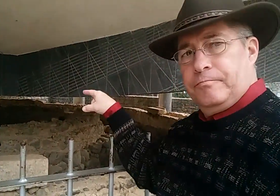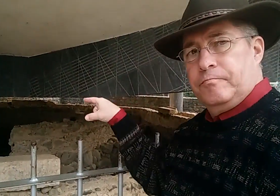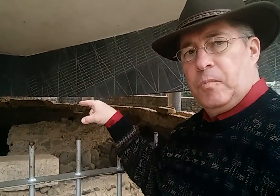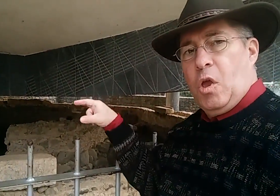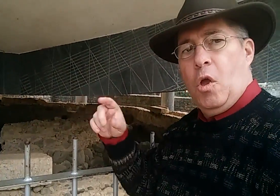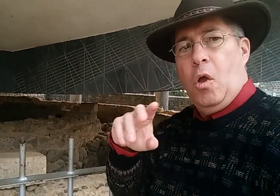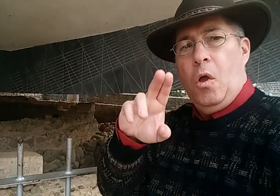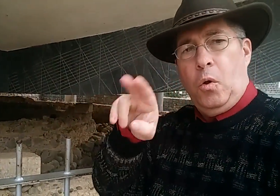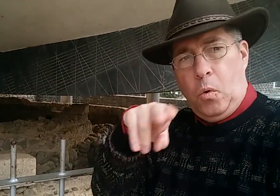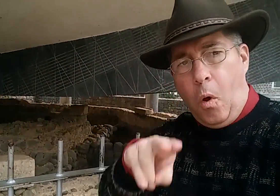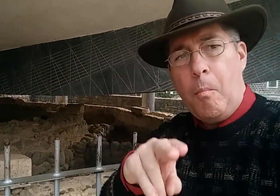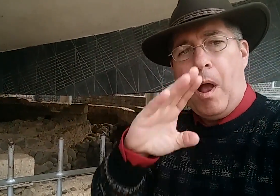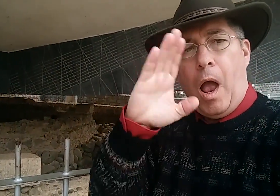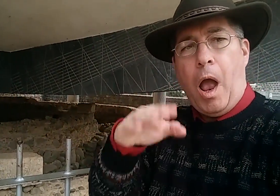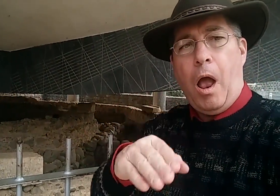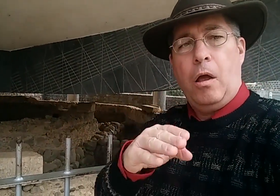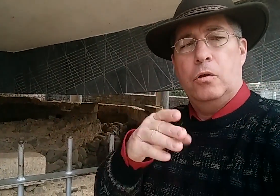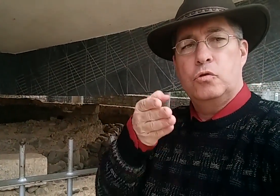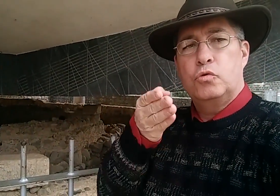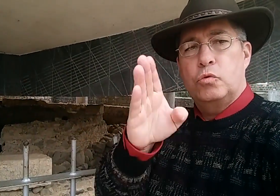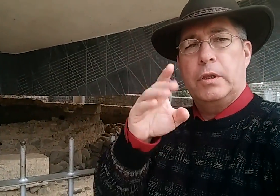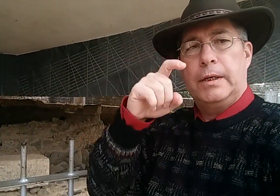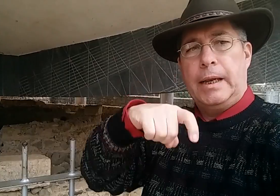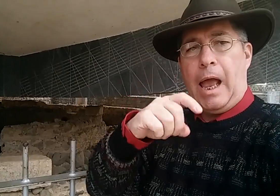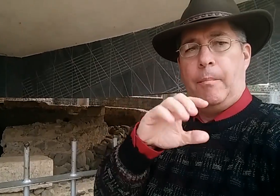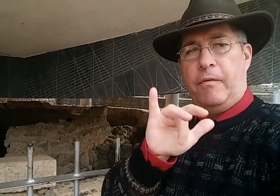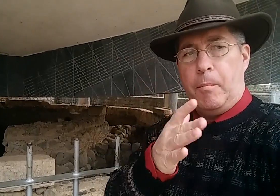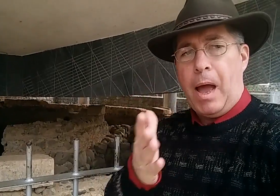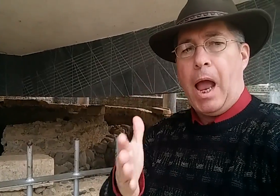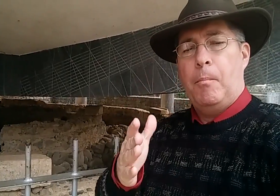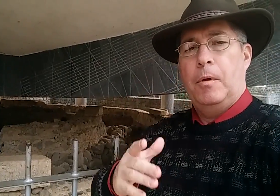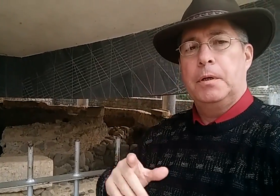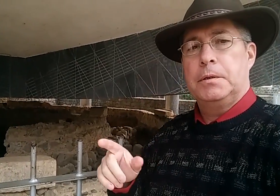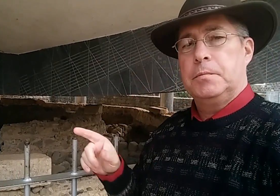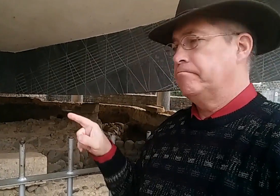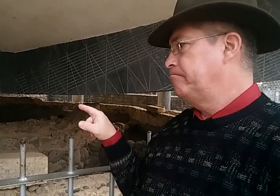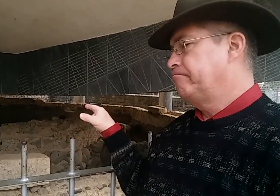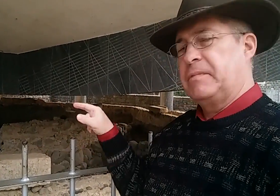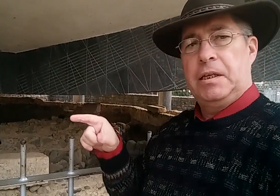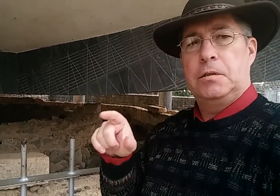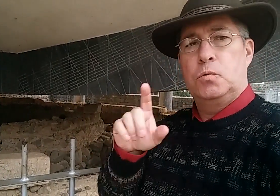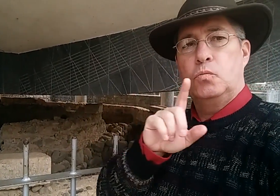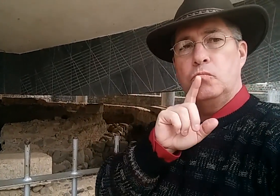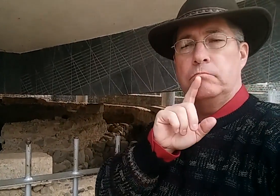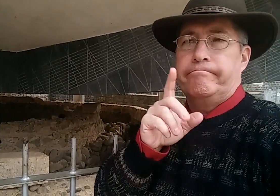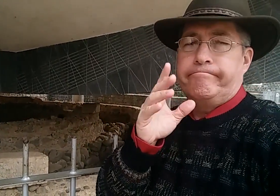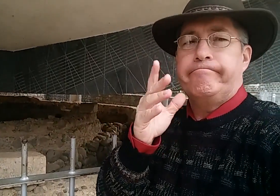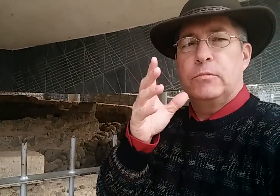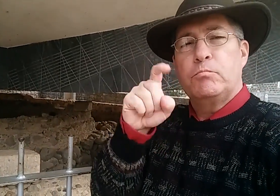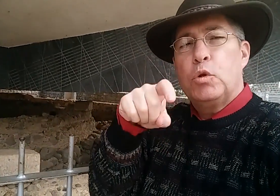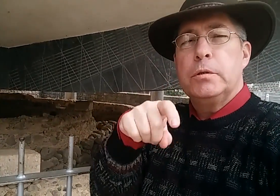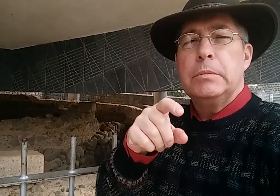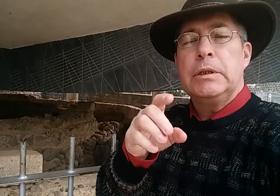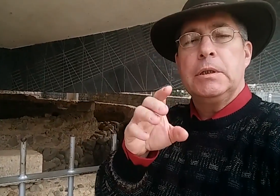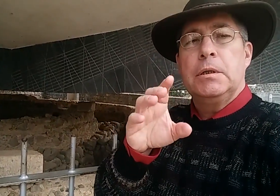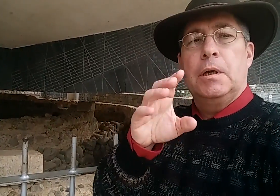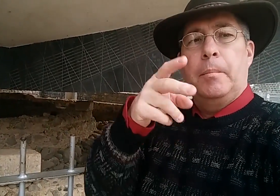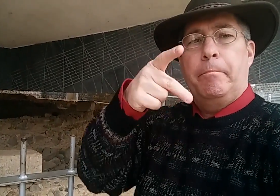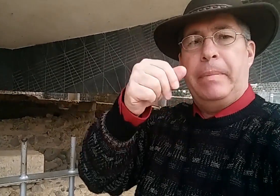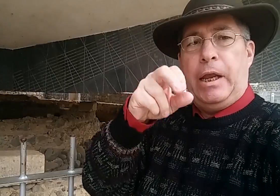That house, that's the normal size of a house at the time of Jesus. This is